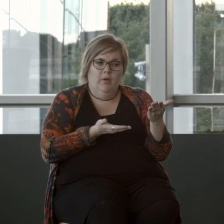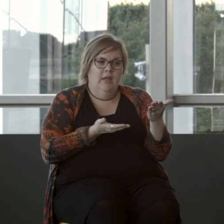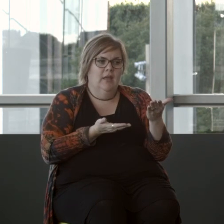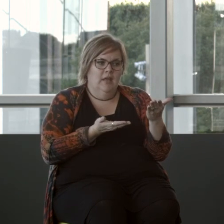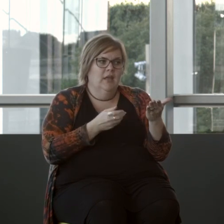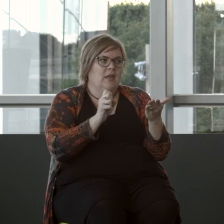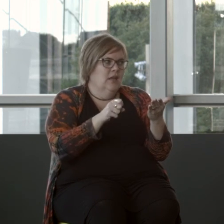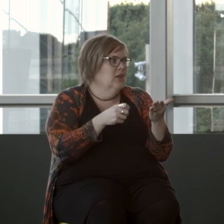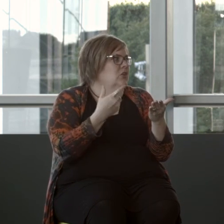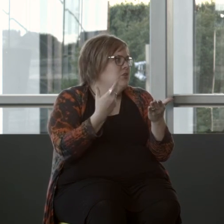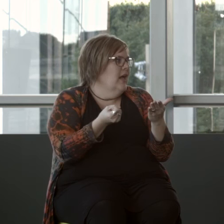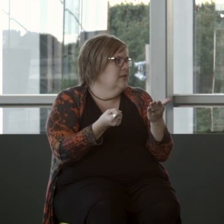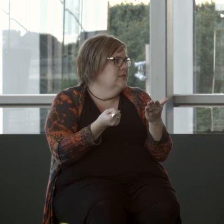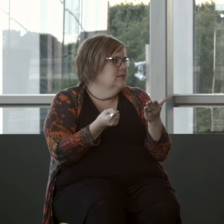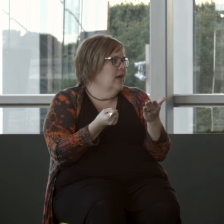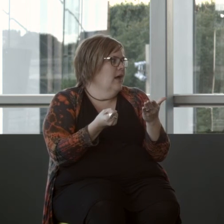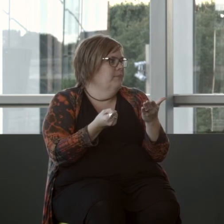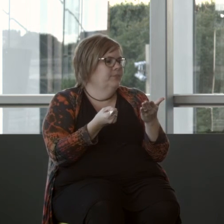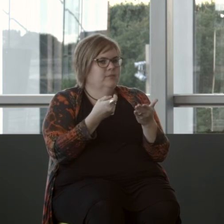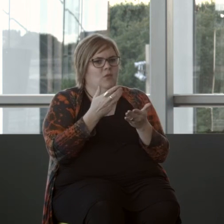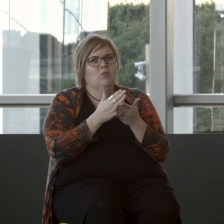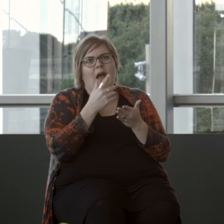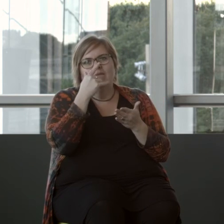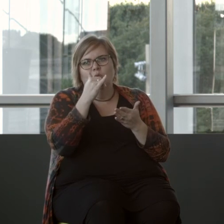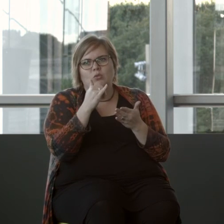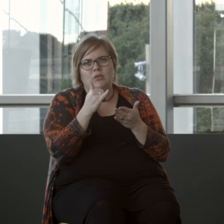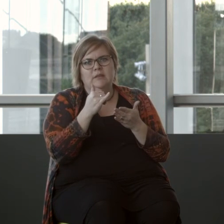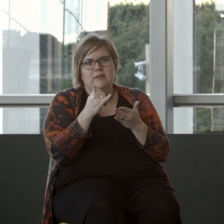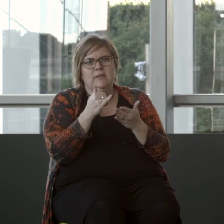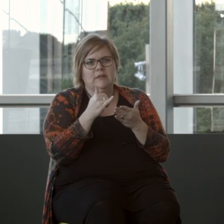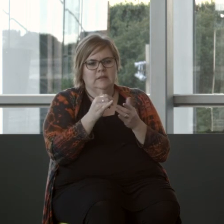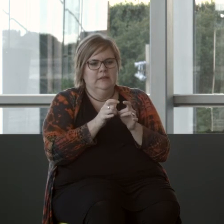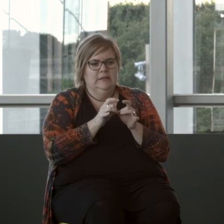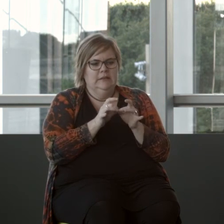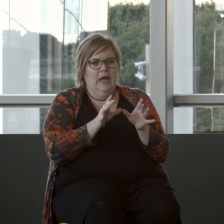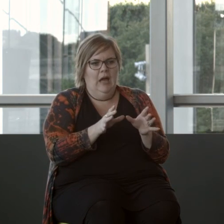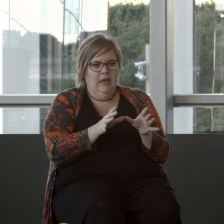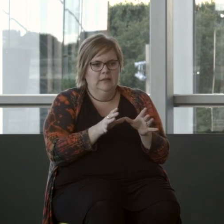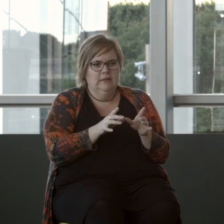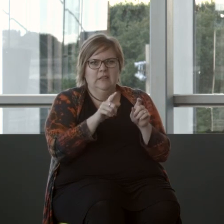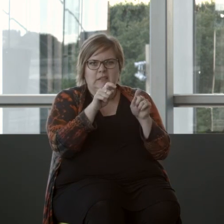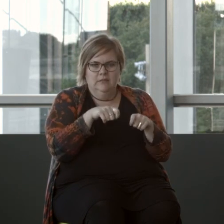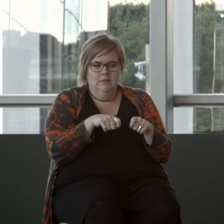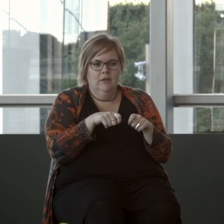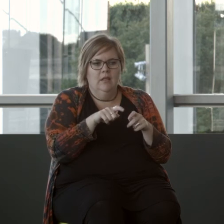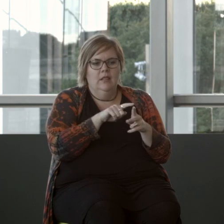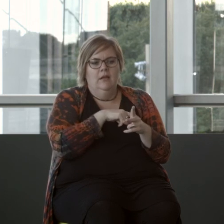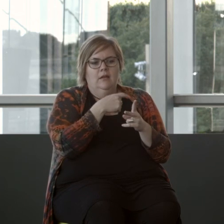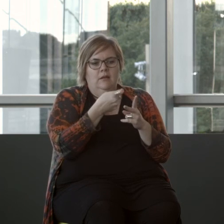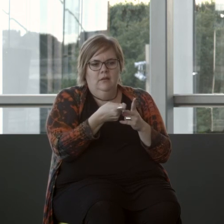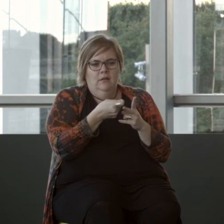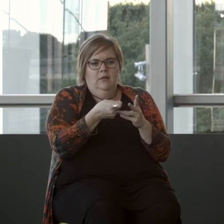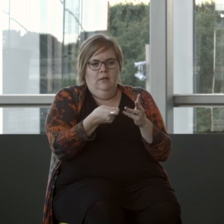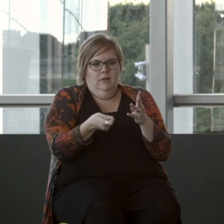she does have the unfortunate beginning of the saga, but then instead of staying to deal with the